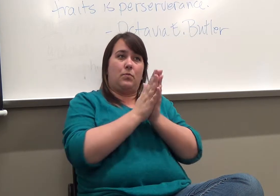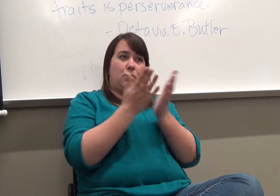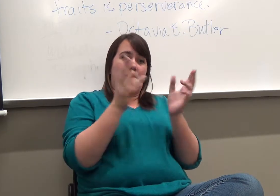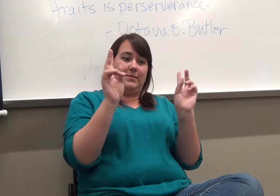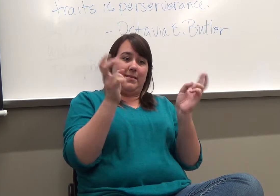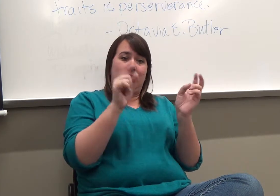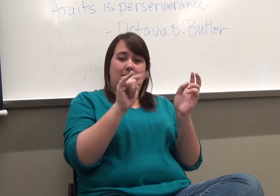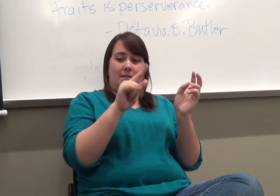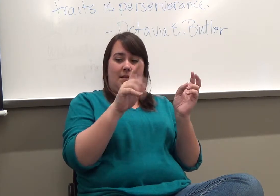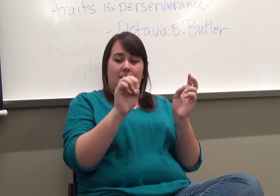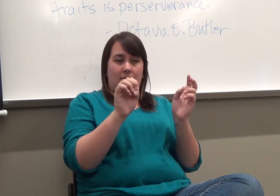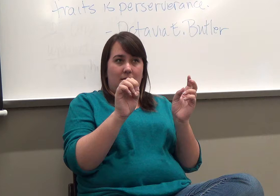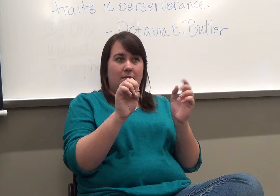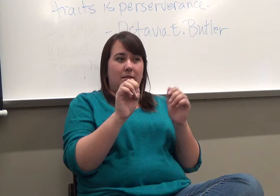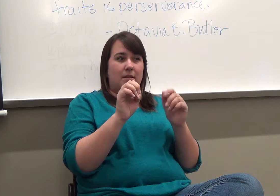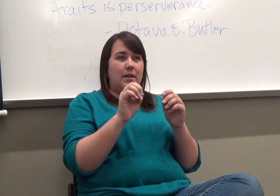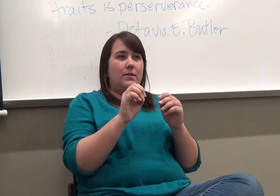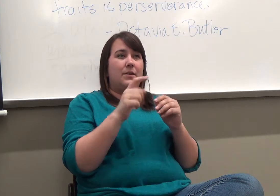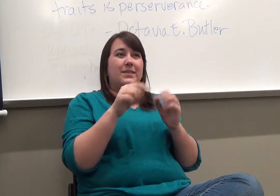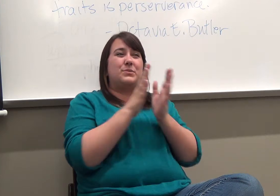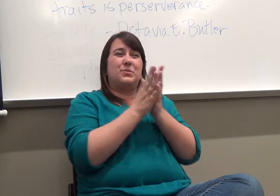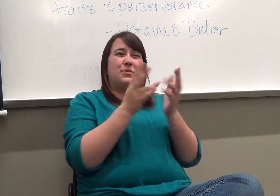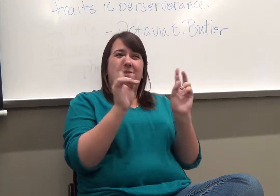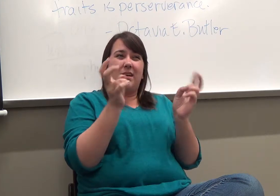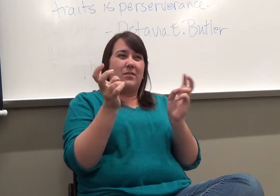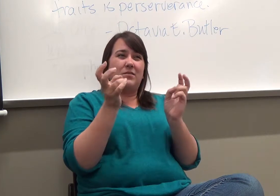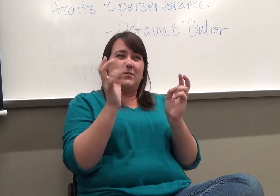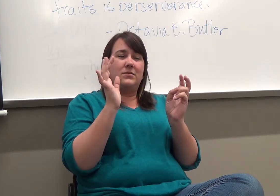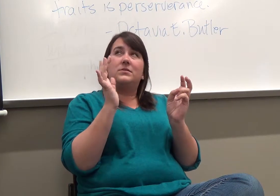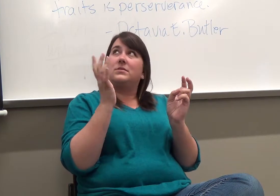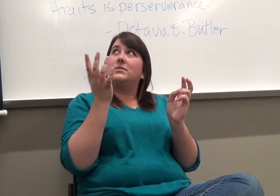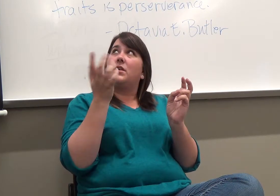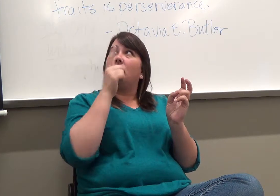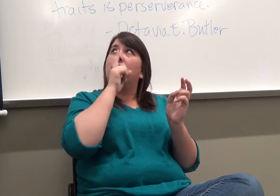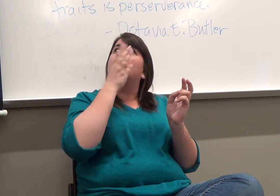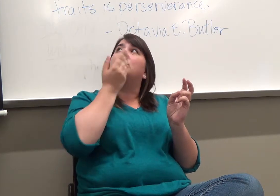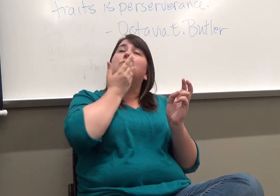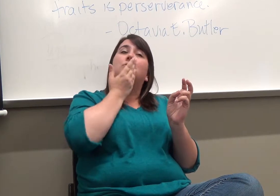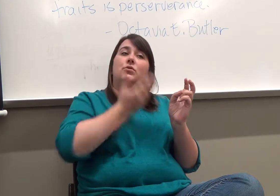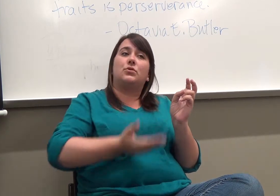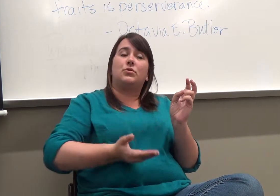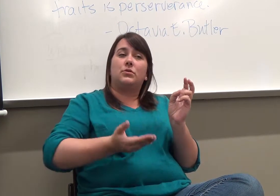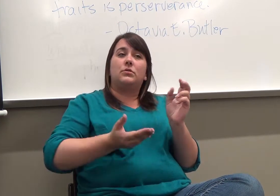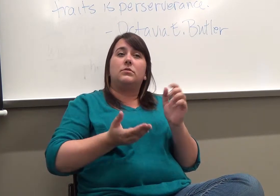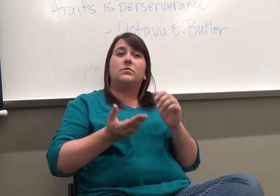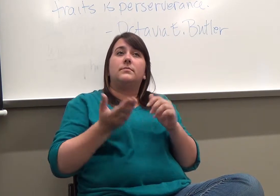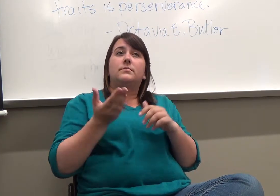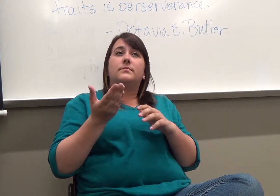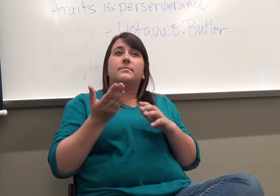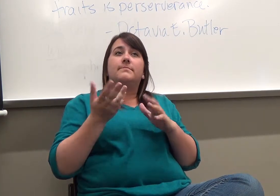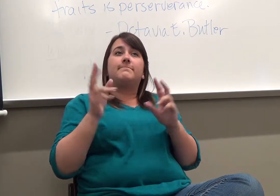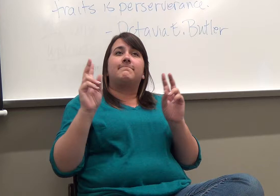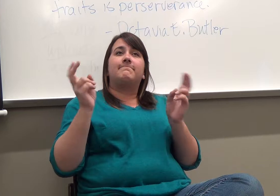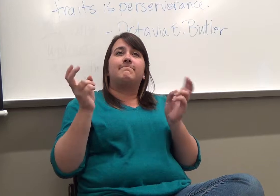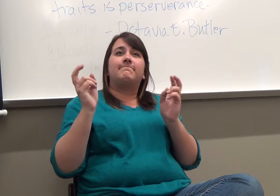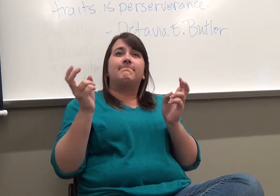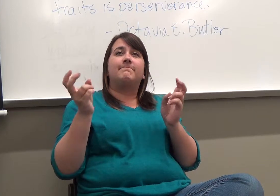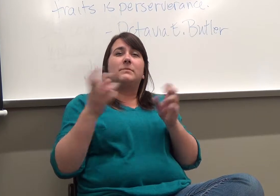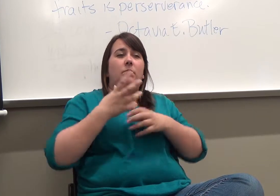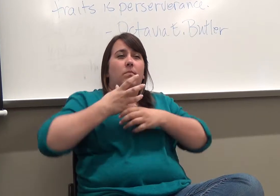like I say, the titles of these books are a real good kind of a summary of what's going